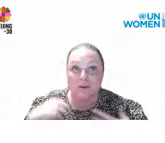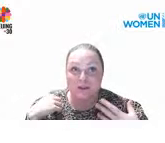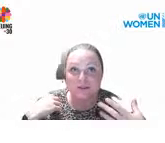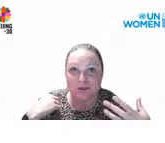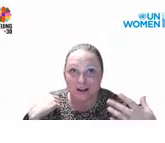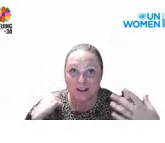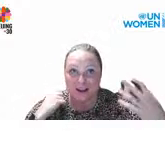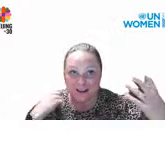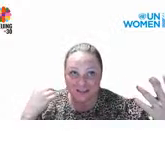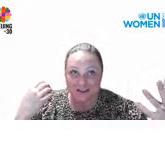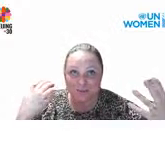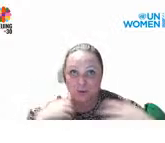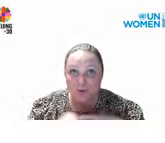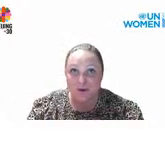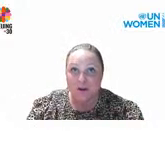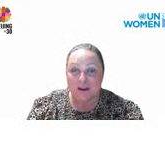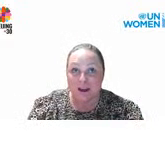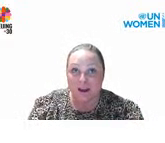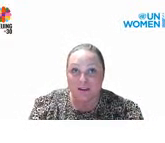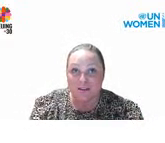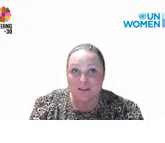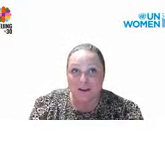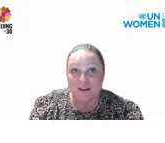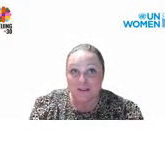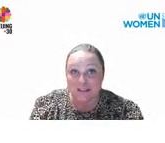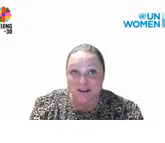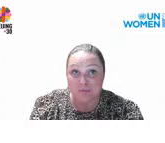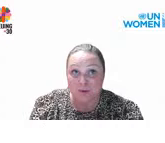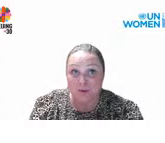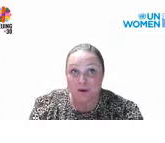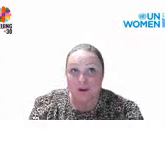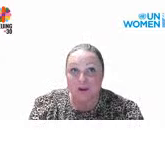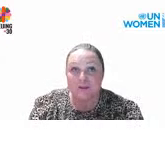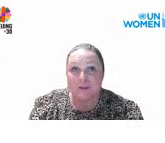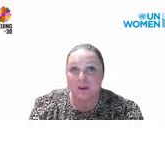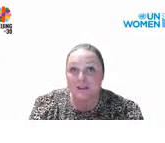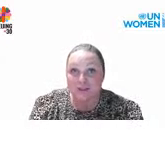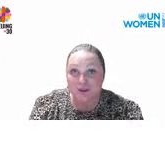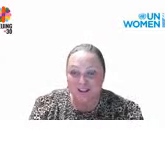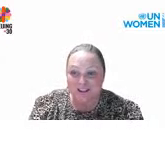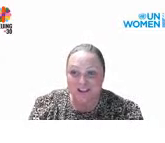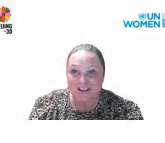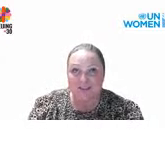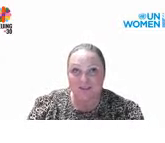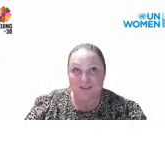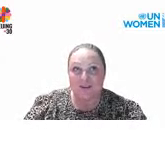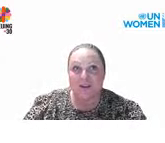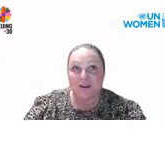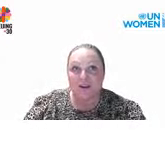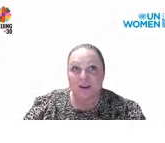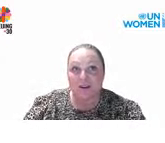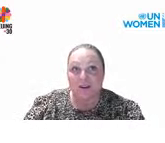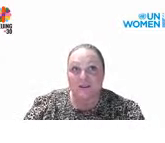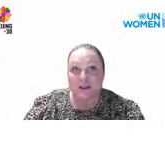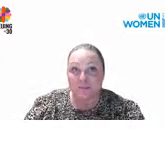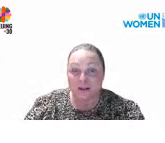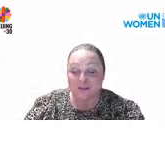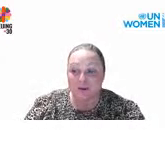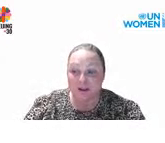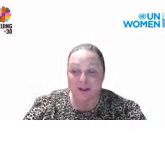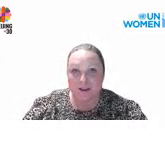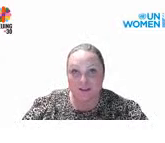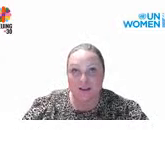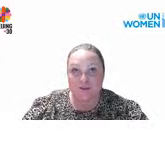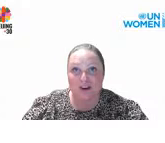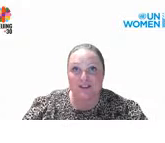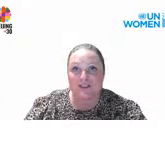something which is really accessible and understandable. So it's a strategy. Gender